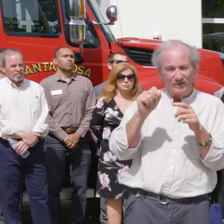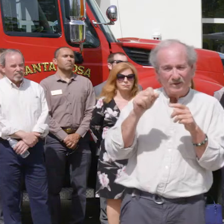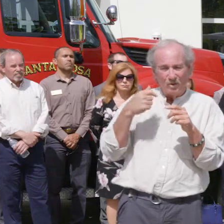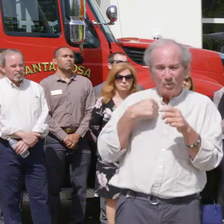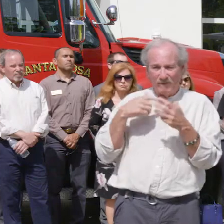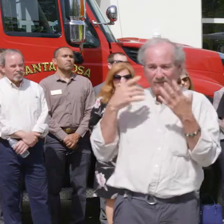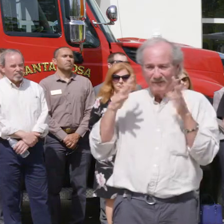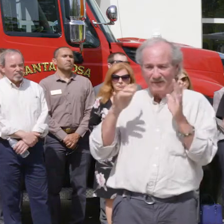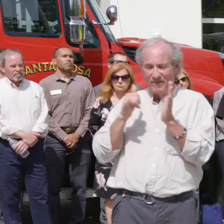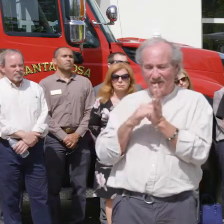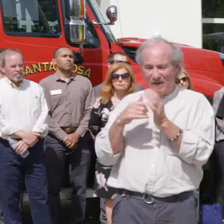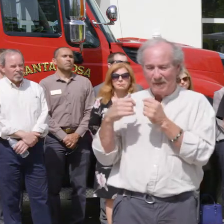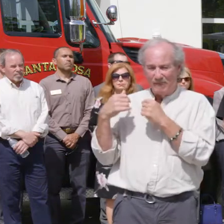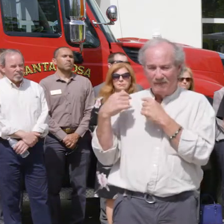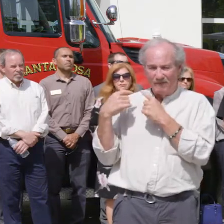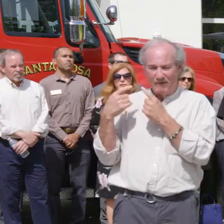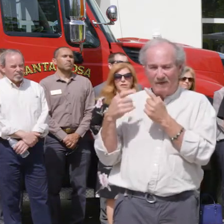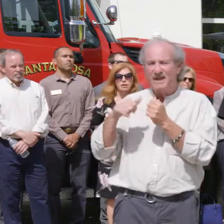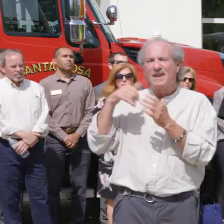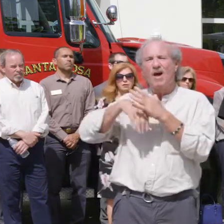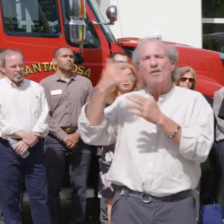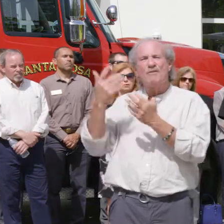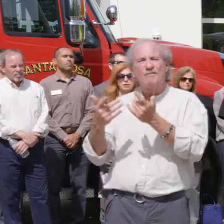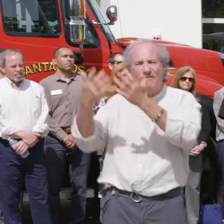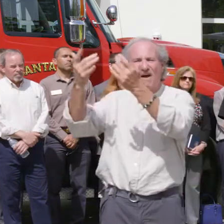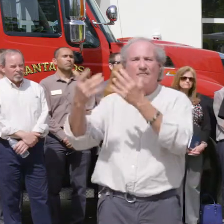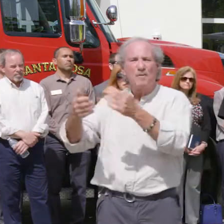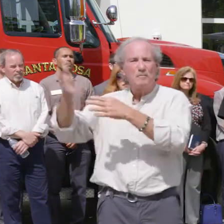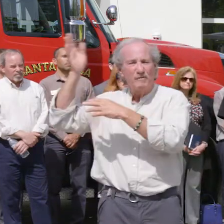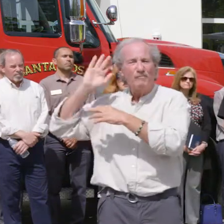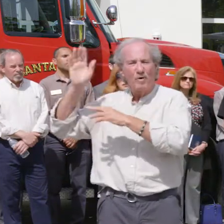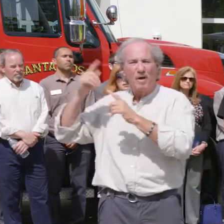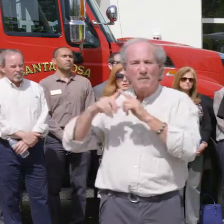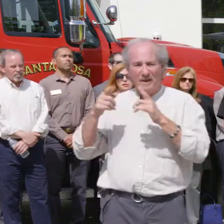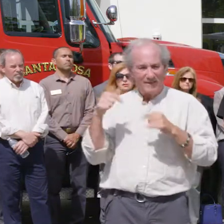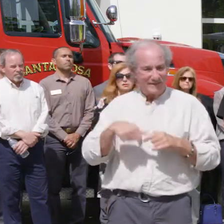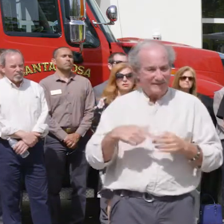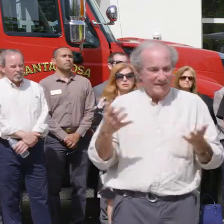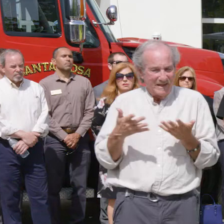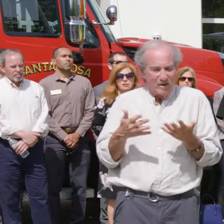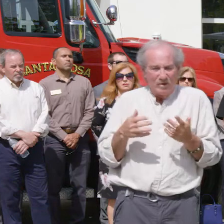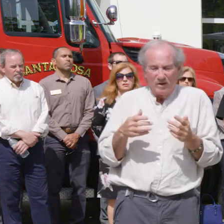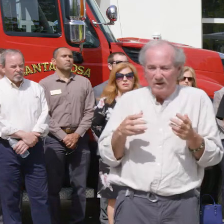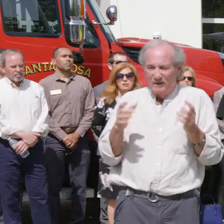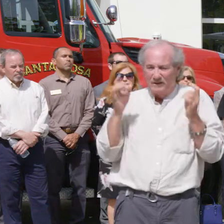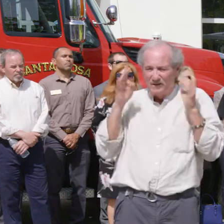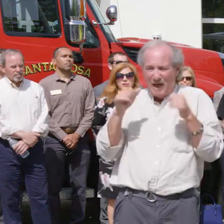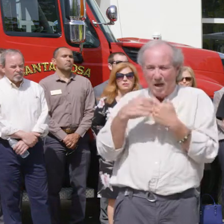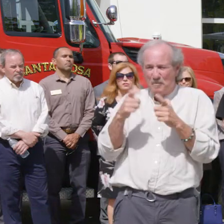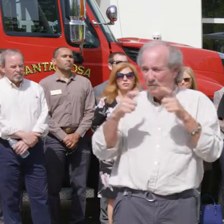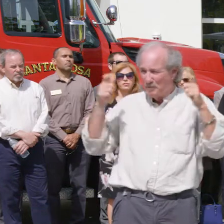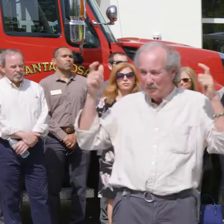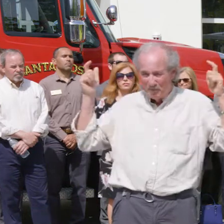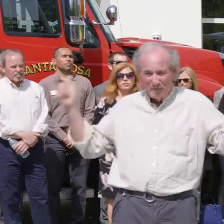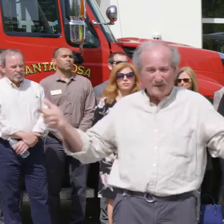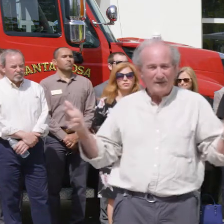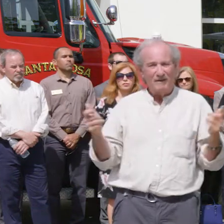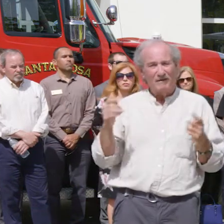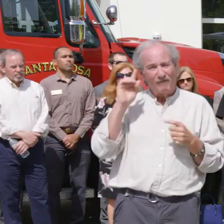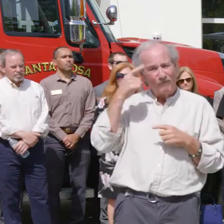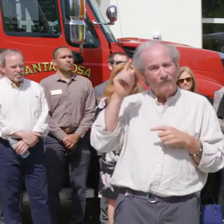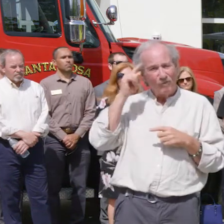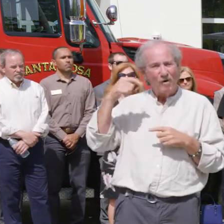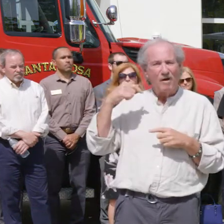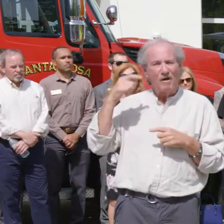done this in other wildfires in prior years, but the scale of this was unprecedented for us as an agency. And